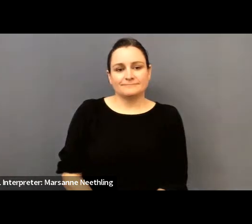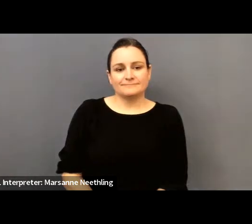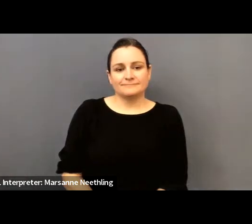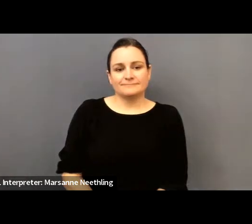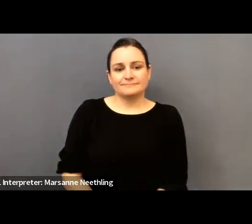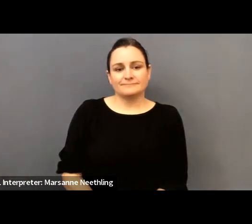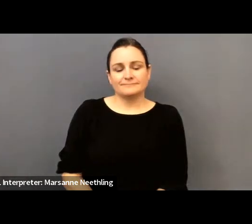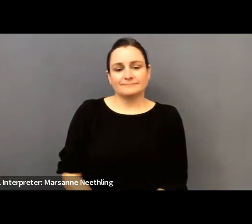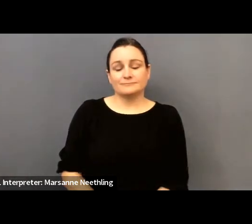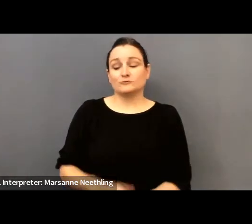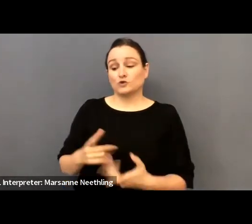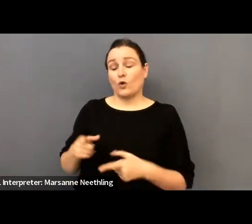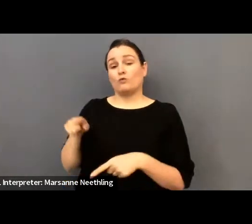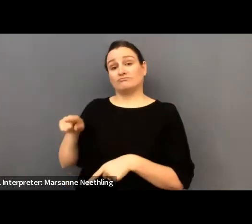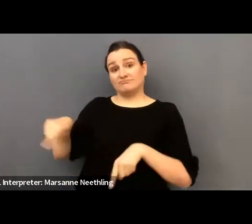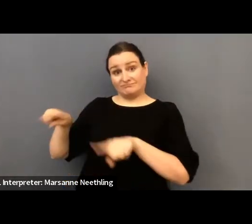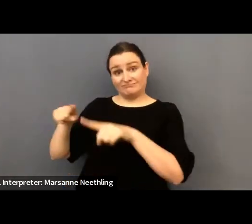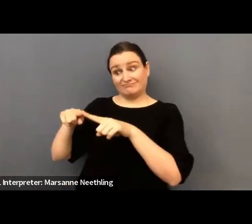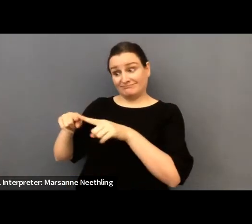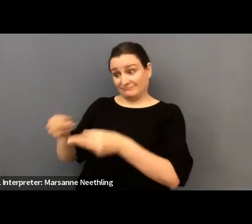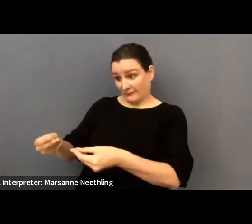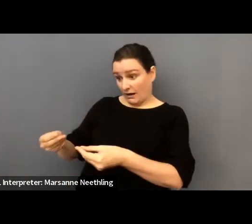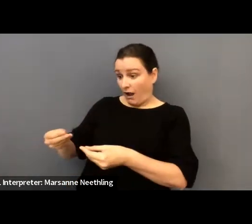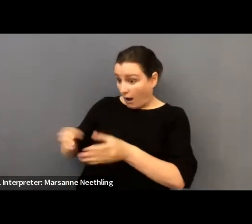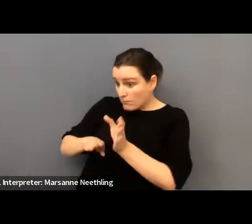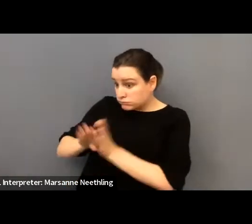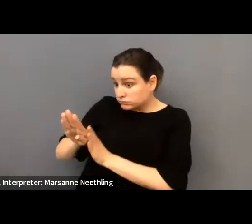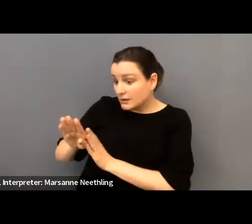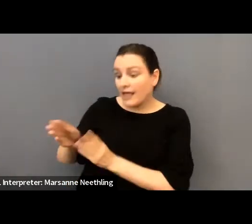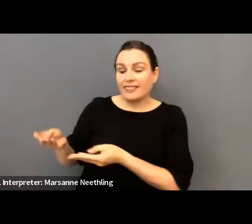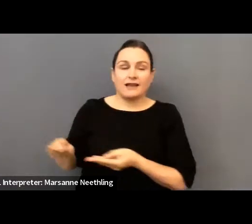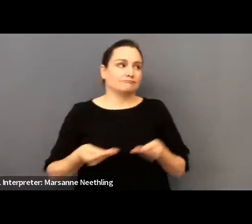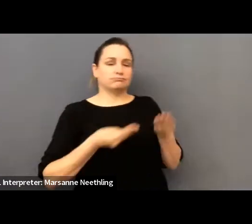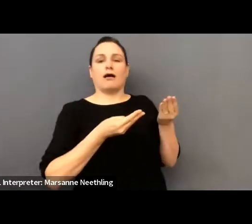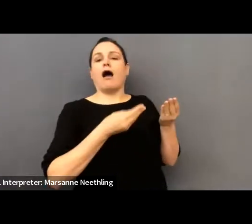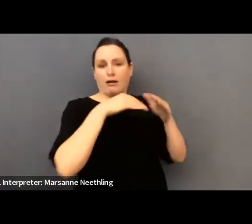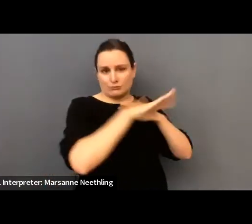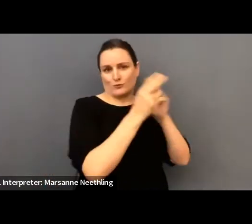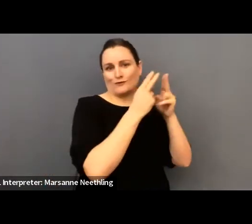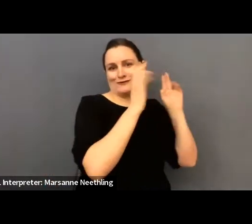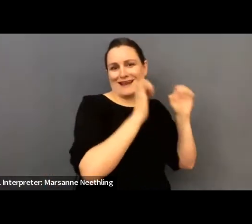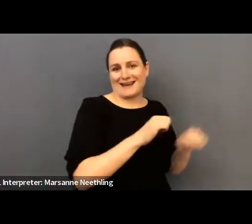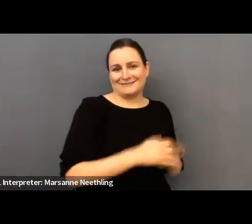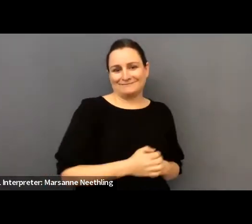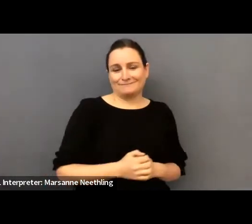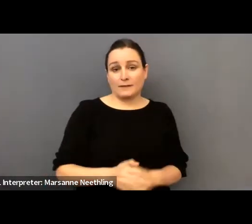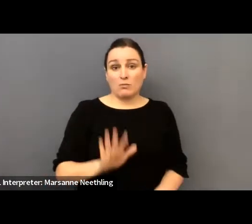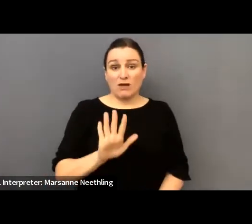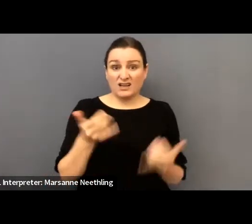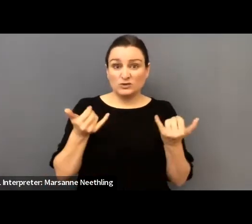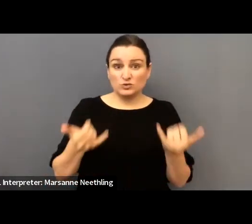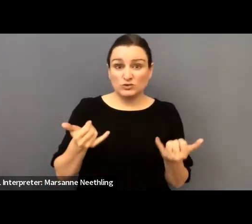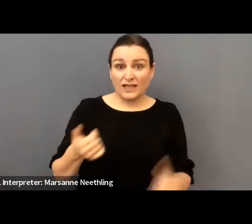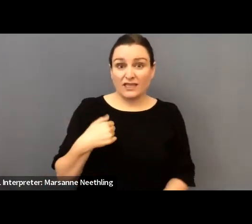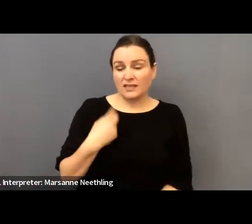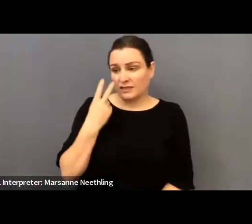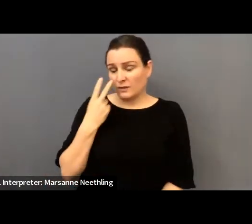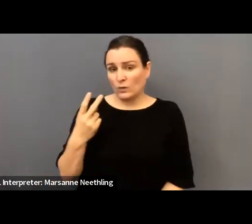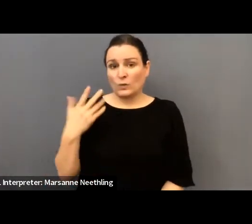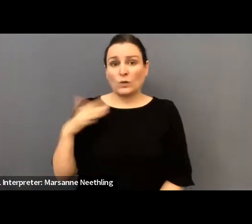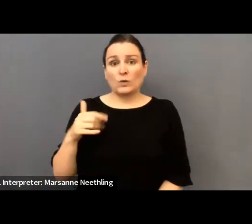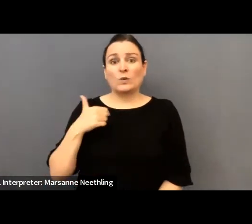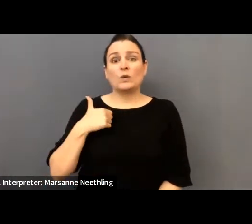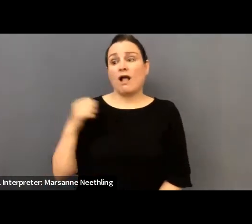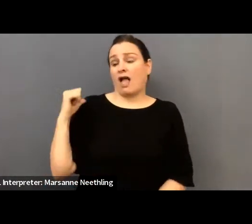Well, thank goodness for Eskom, because we did get the power back this morning, so we're able to continue with this online. So I suppose maybe